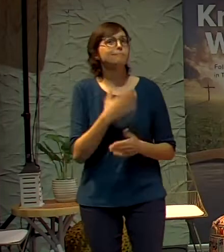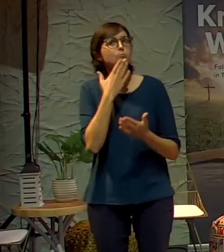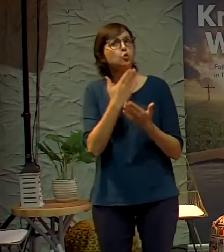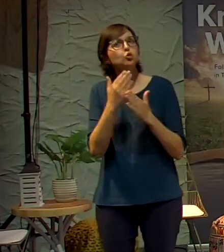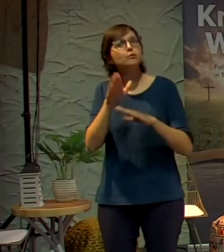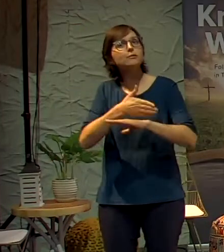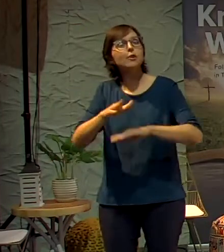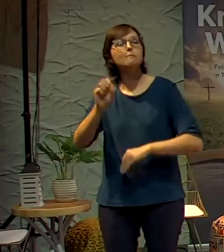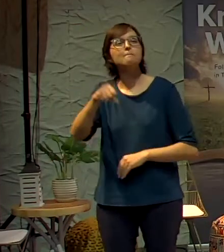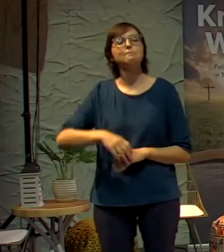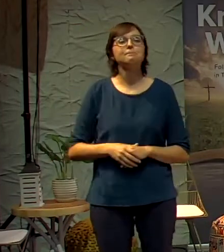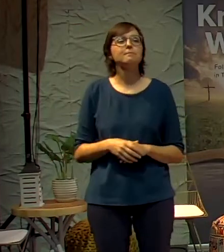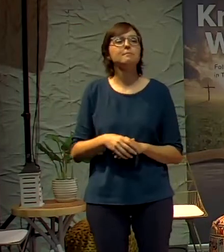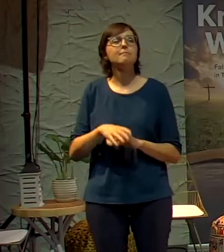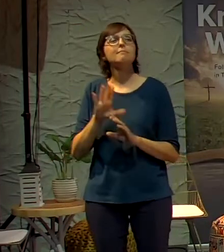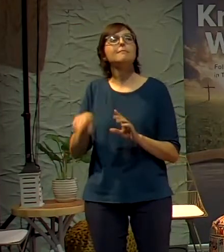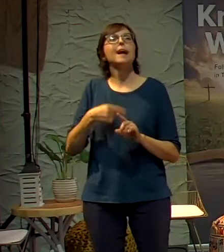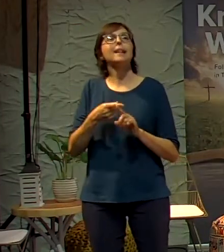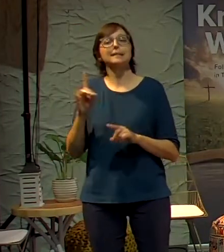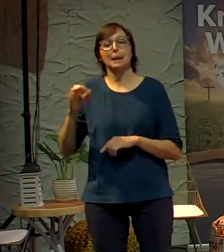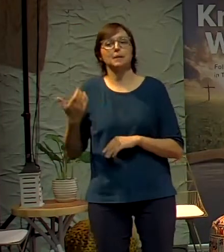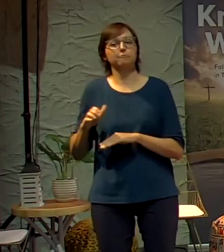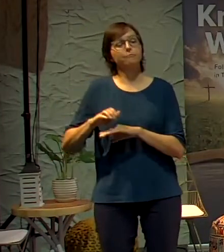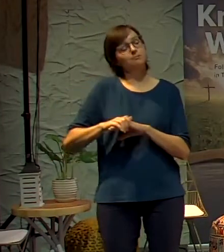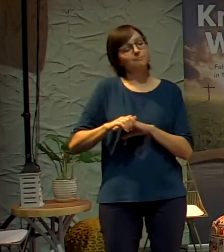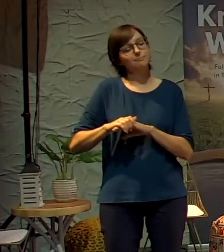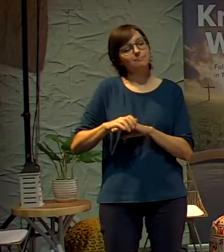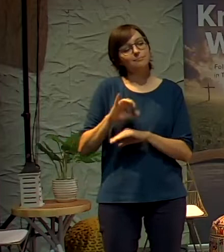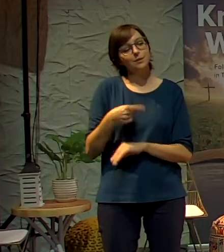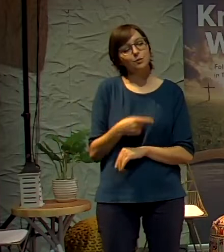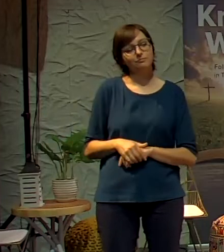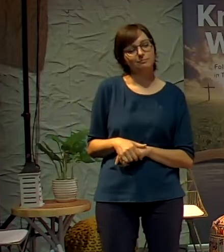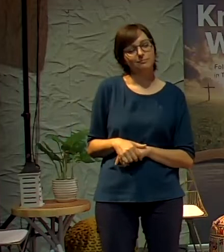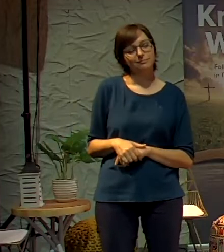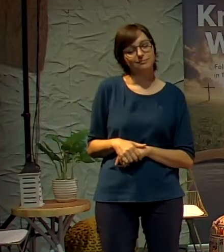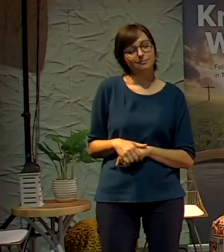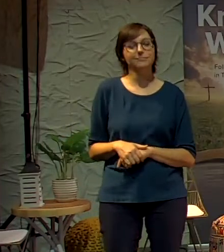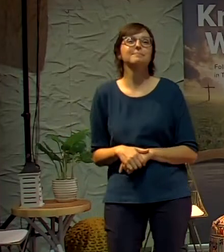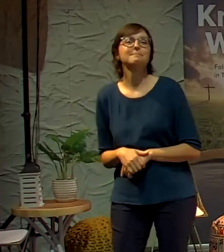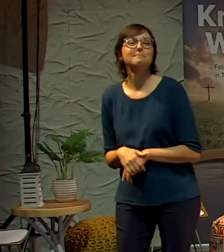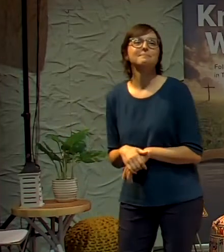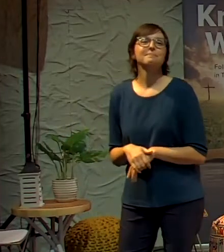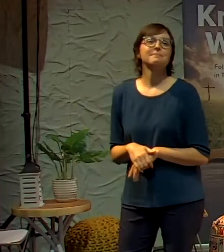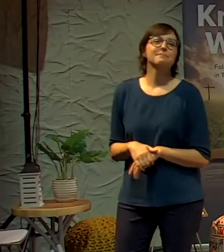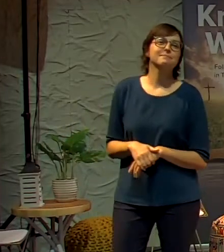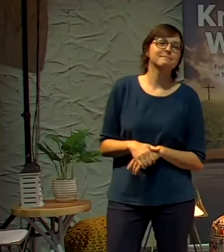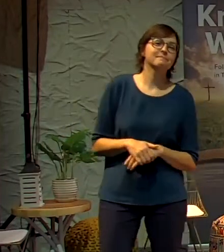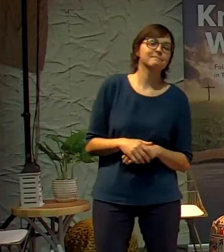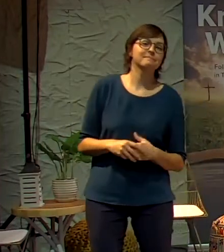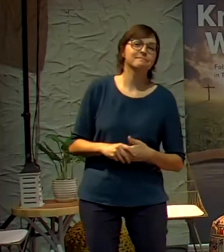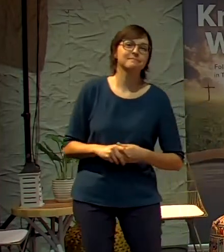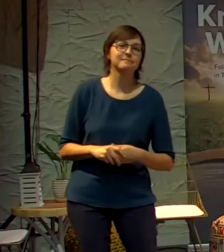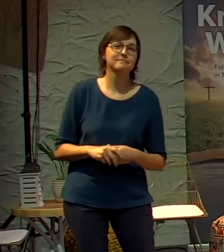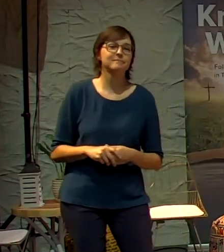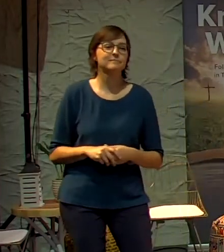And when she plays the song, she like touches my hand and she goes, "That's you." And the thing that